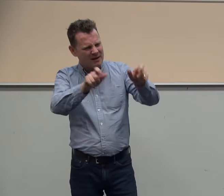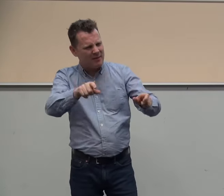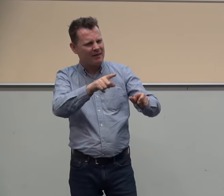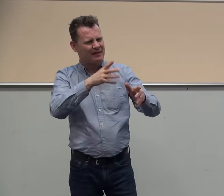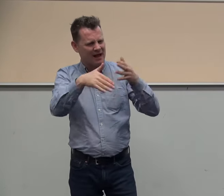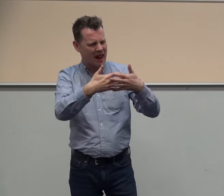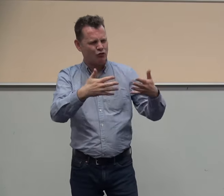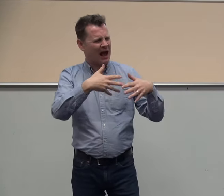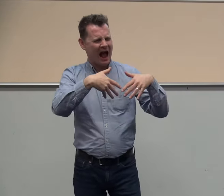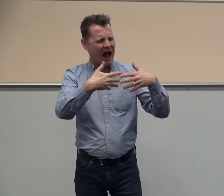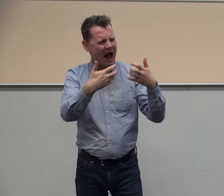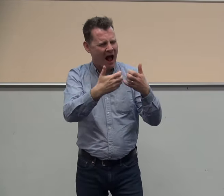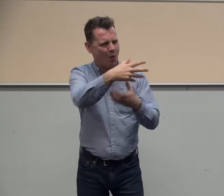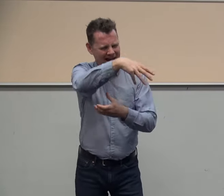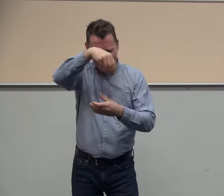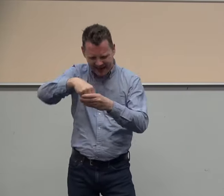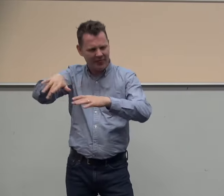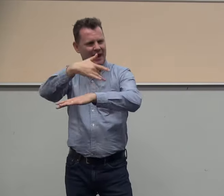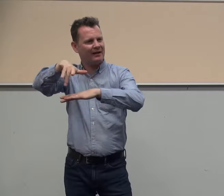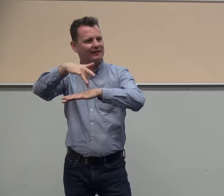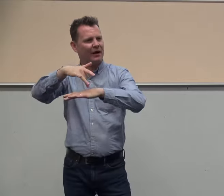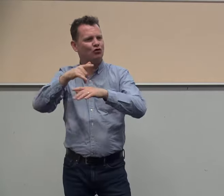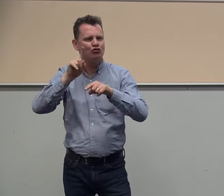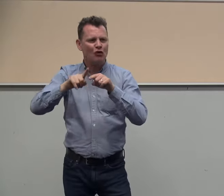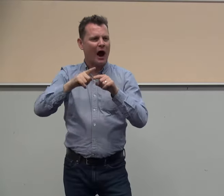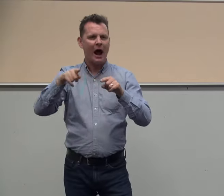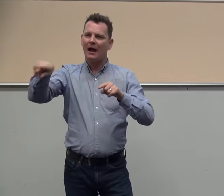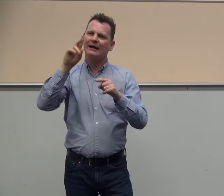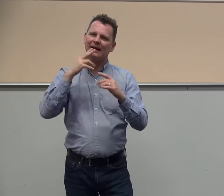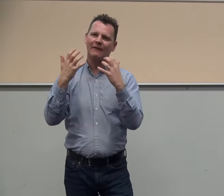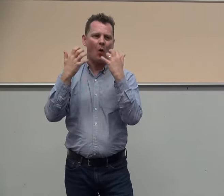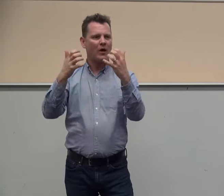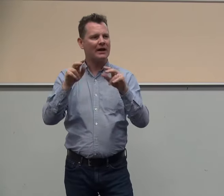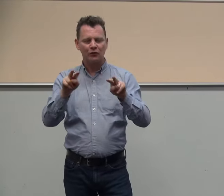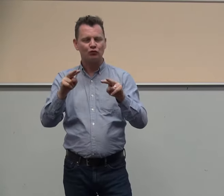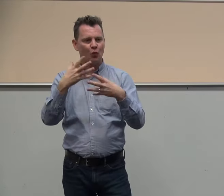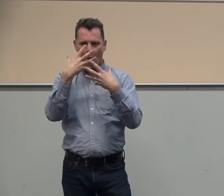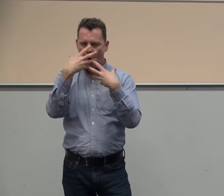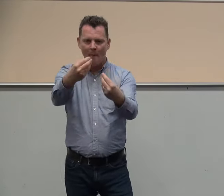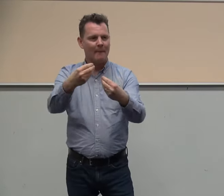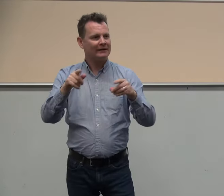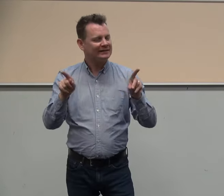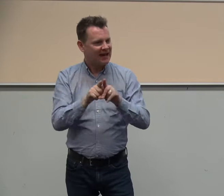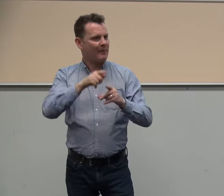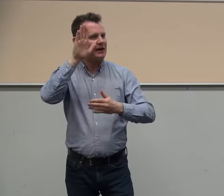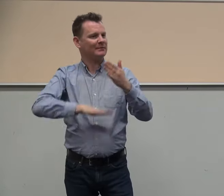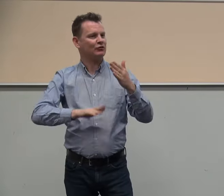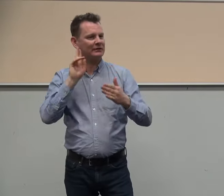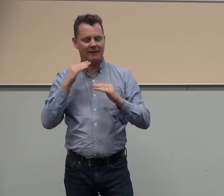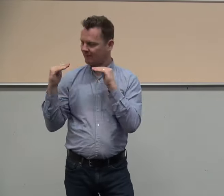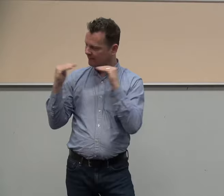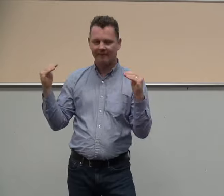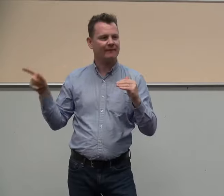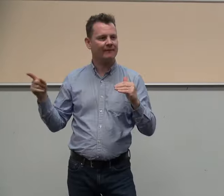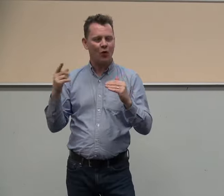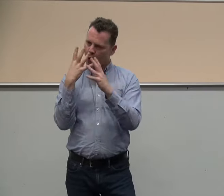theatre and looking for ways to engage deaf audiences so they have the same experience that the hearing people in the same audience